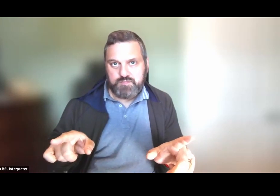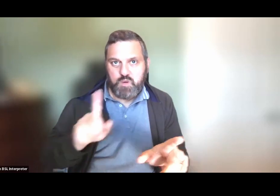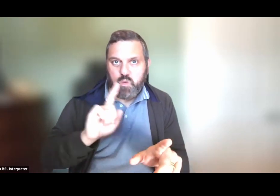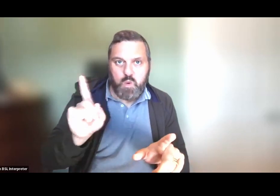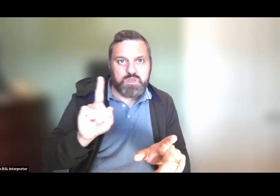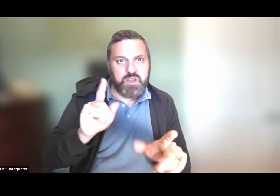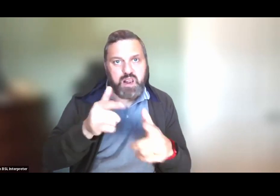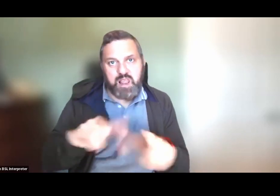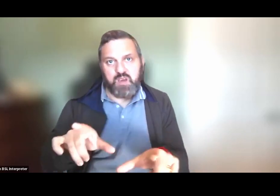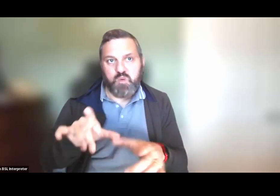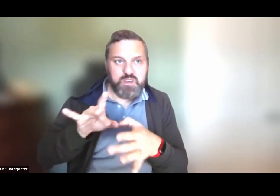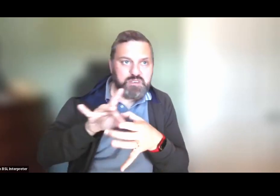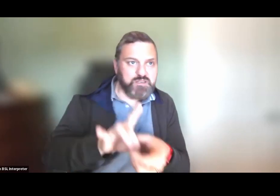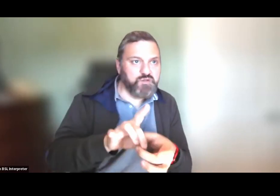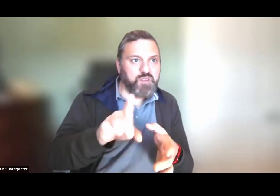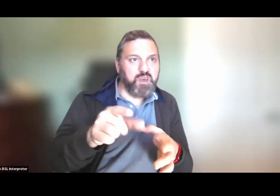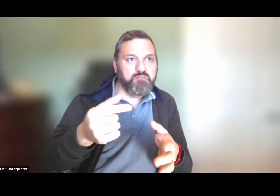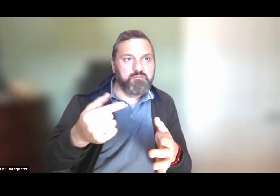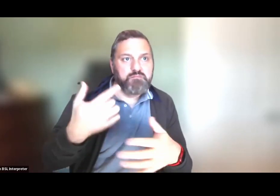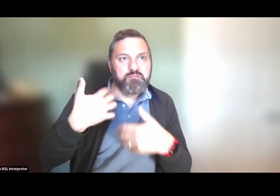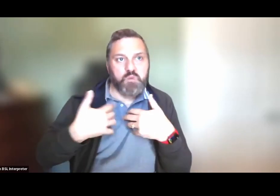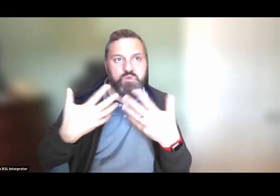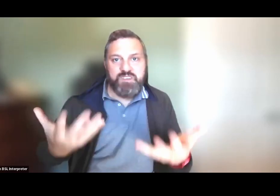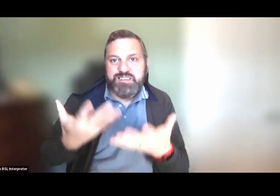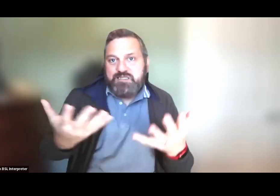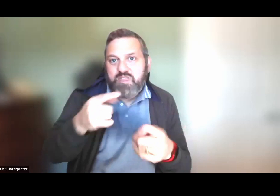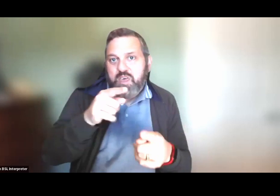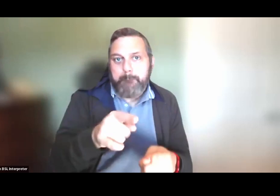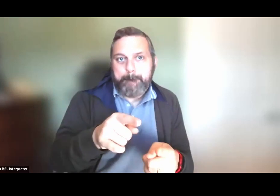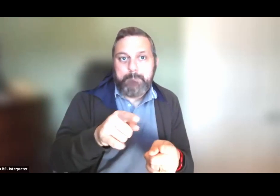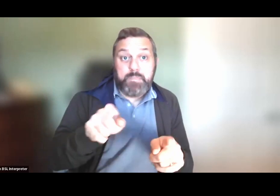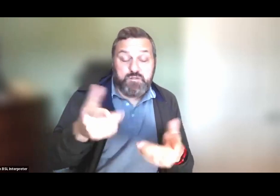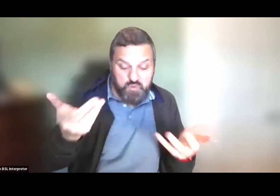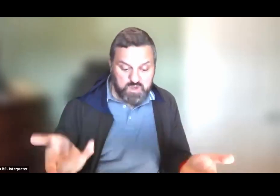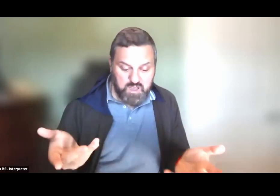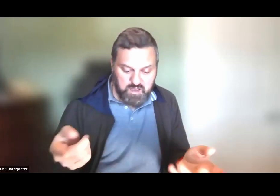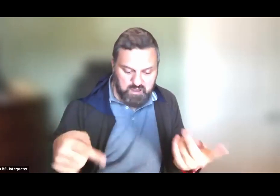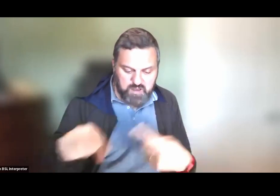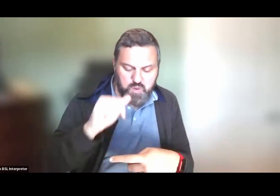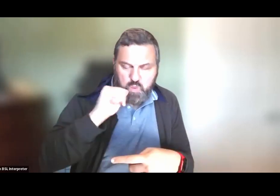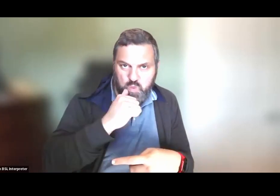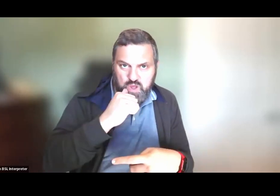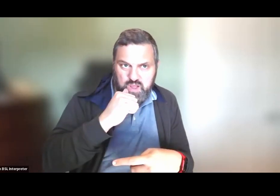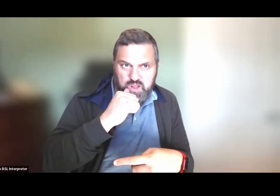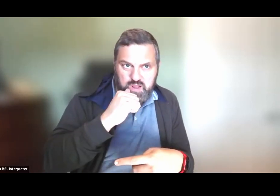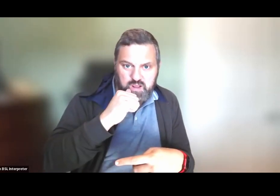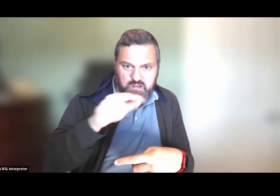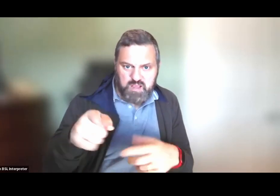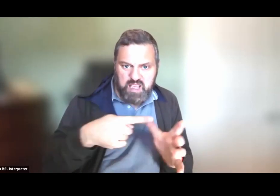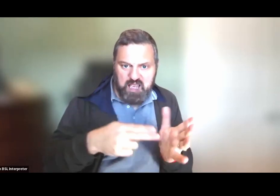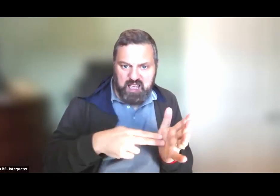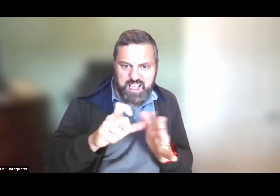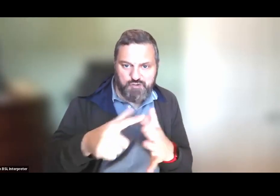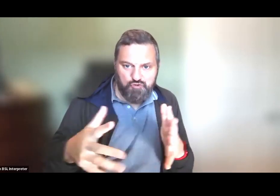to them, that mobilizes them and motivates them. But I have to say that today there's going to be a session of Andrew